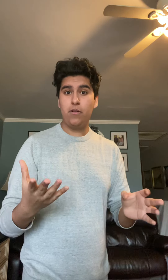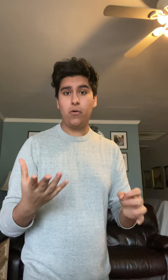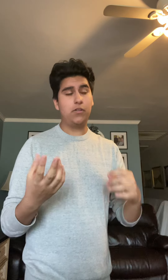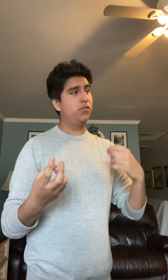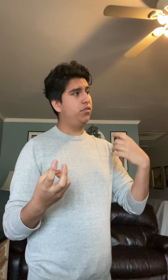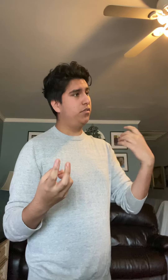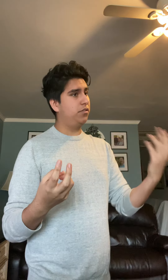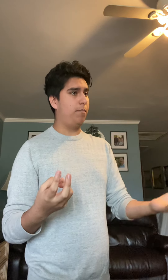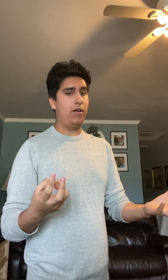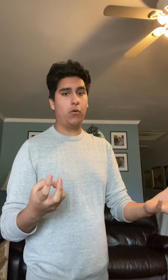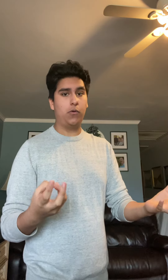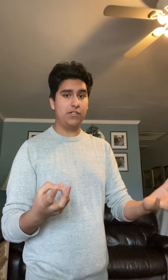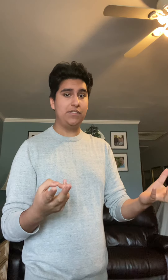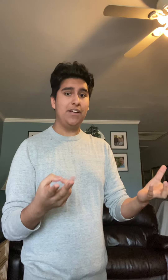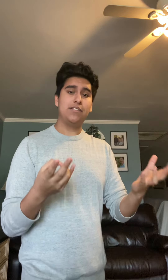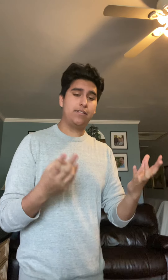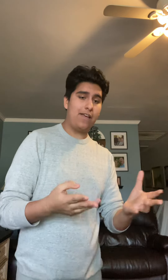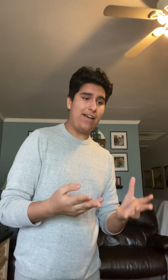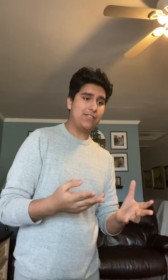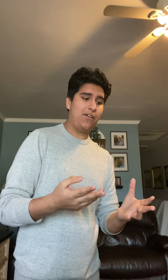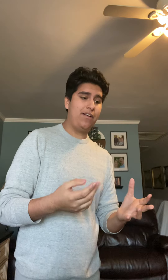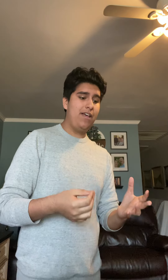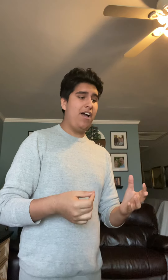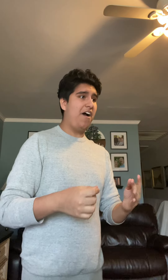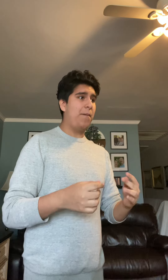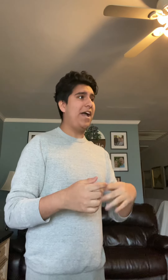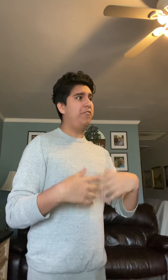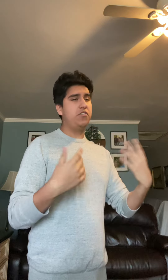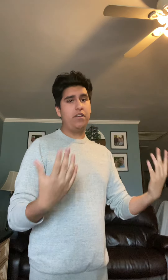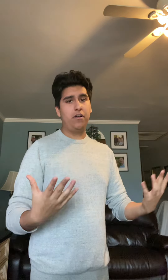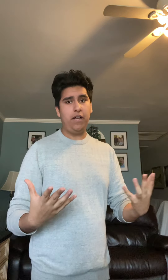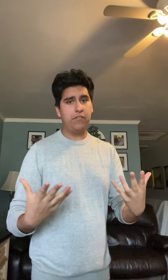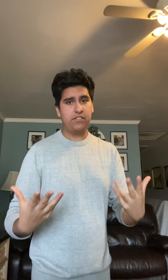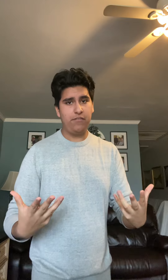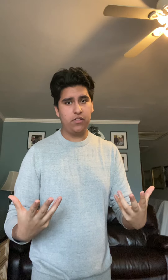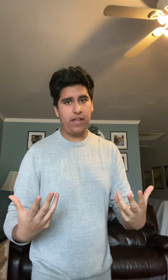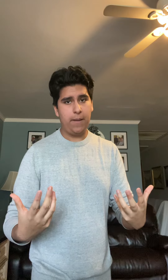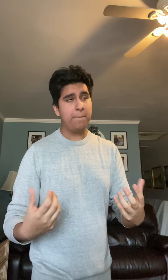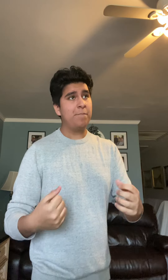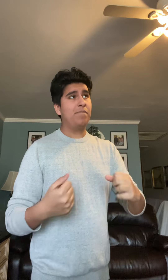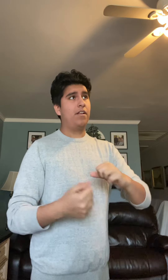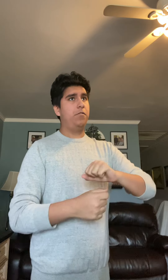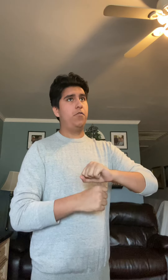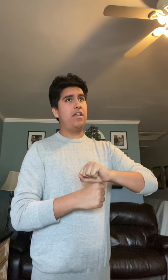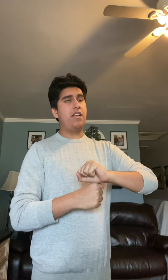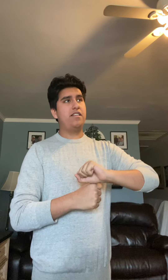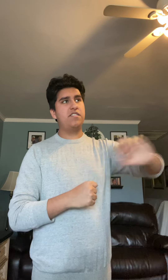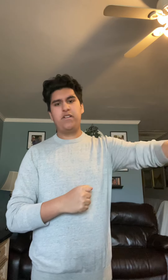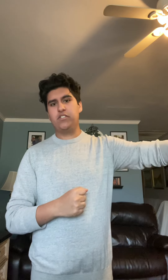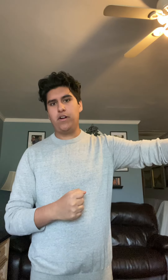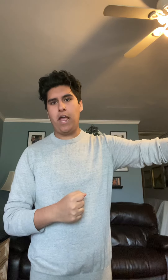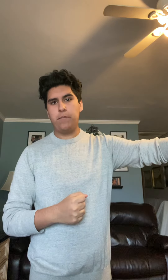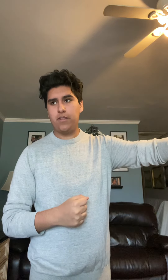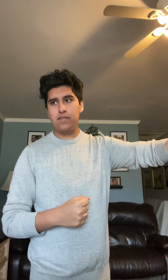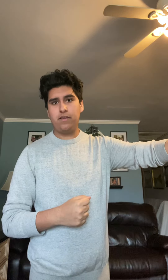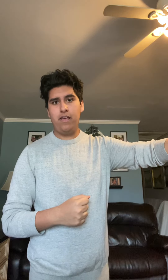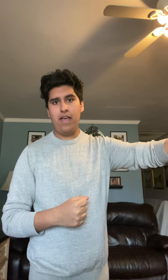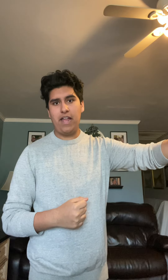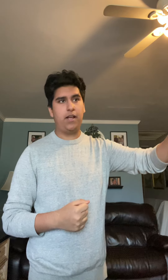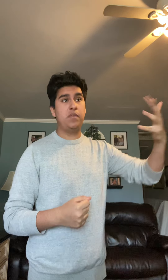horse who seduces a male horse to save Asgard. After saving the day, Loki disappears for 9 months and comes back in